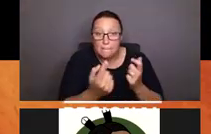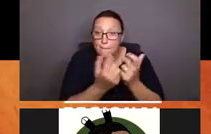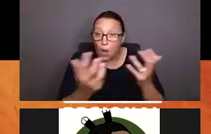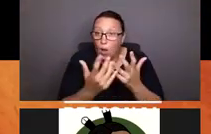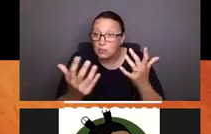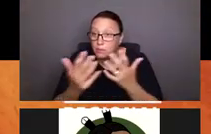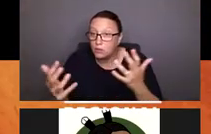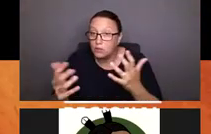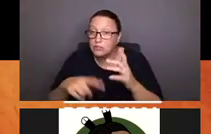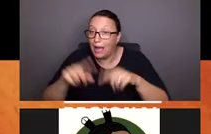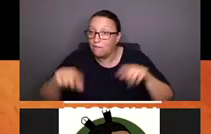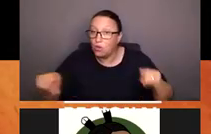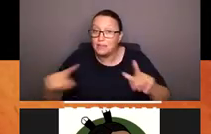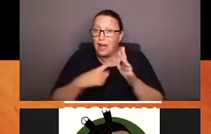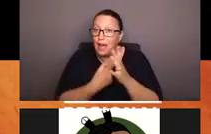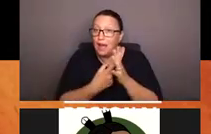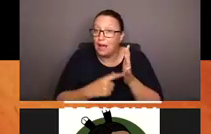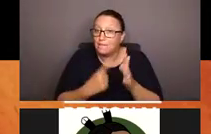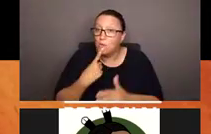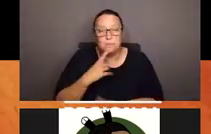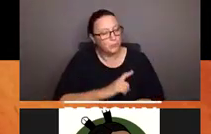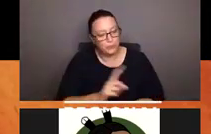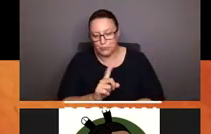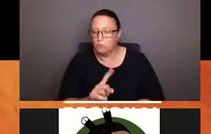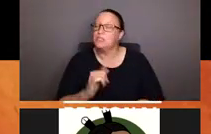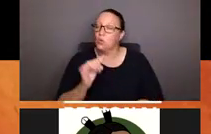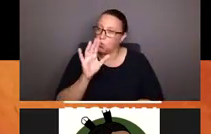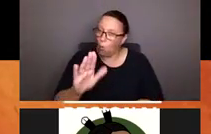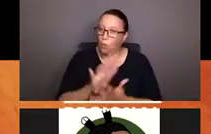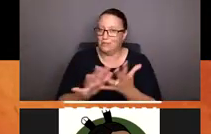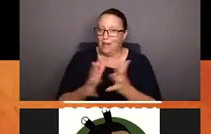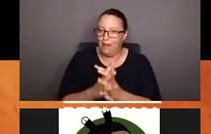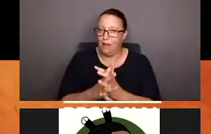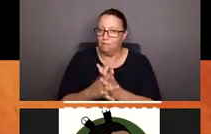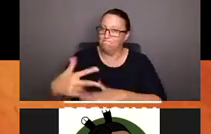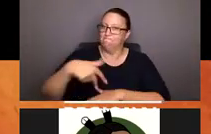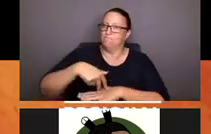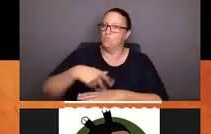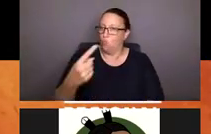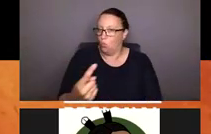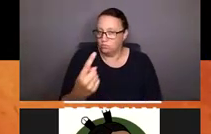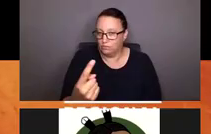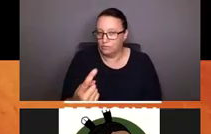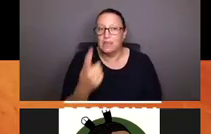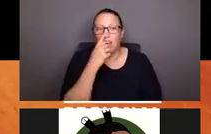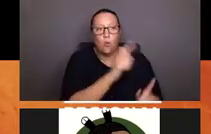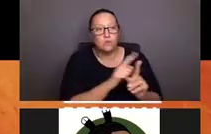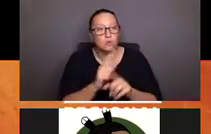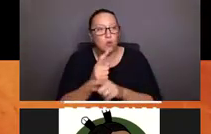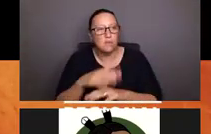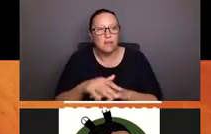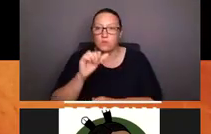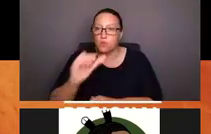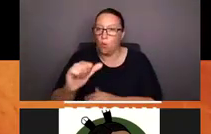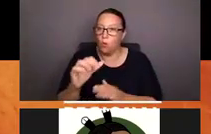career stages, etc. You may also talk about how your fellowship will create opportunities for the regional arts sector